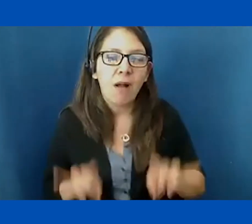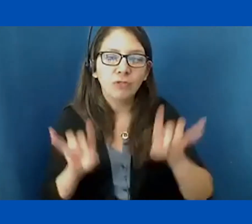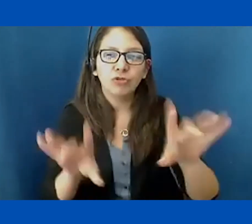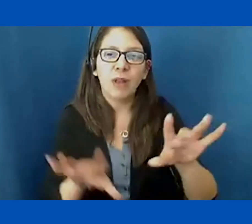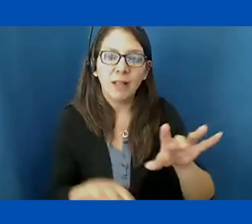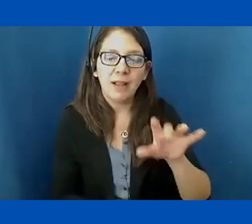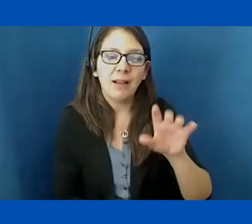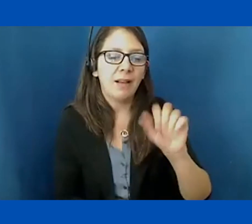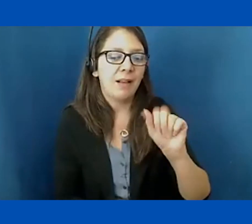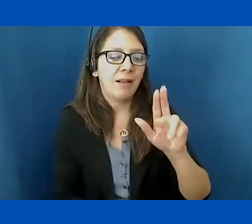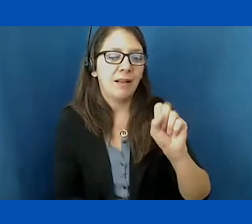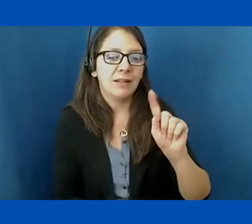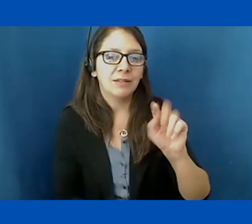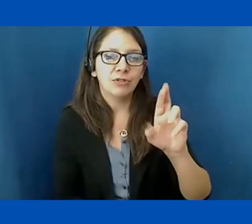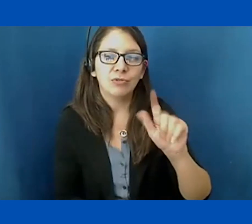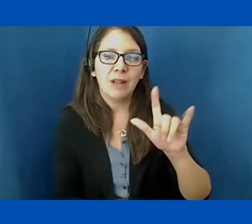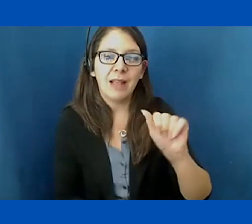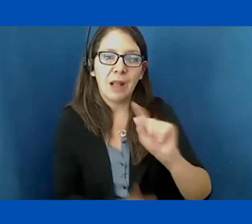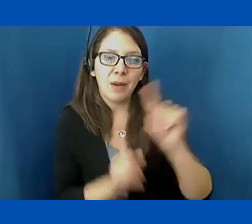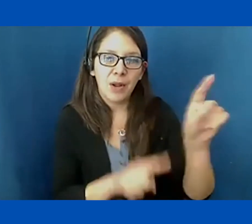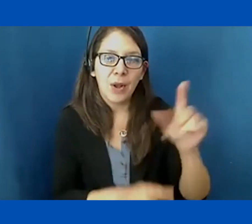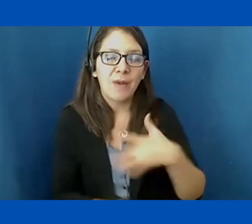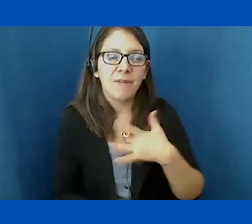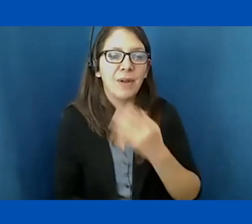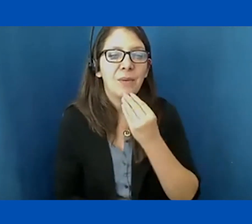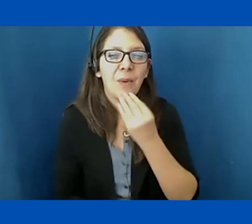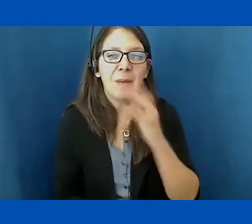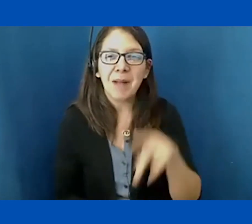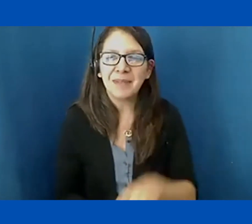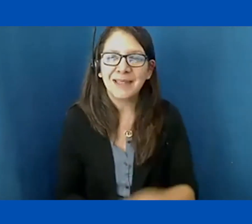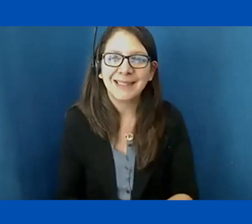you know, go down there, warm up. I would want to go